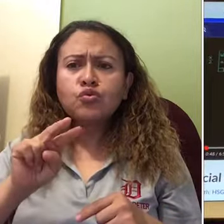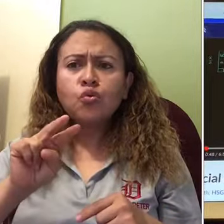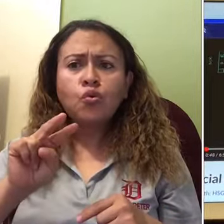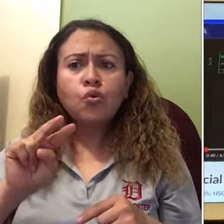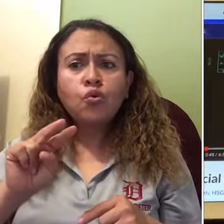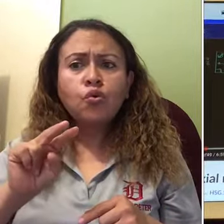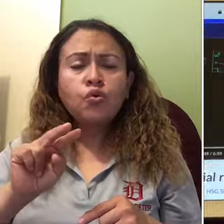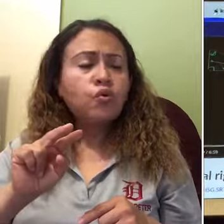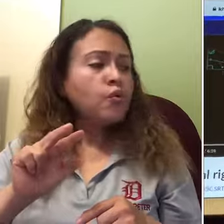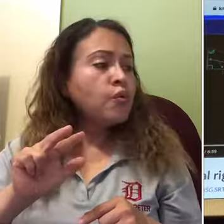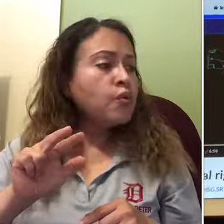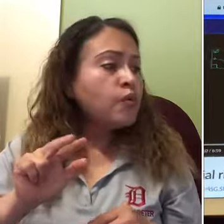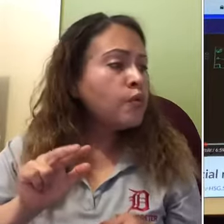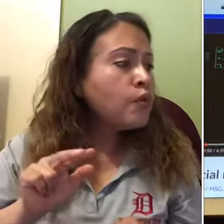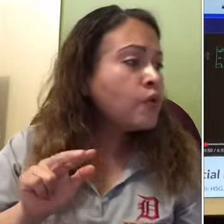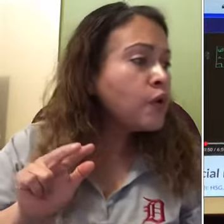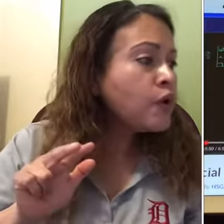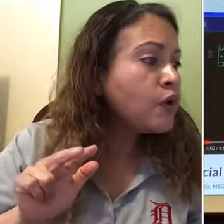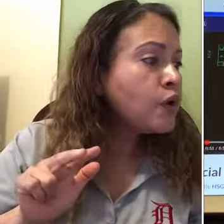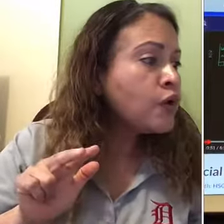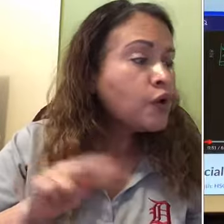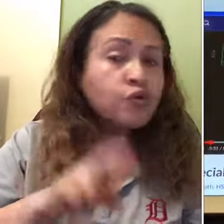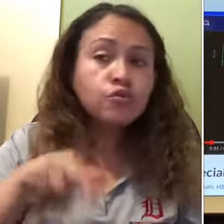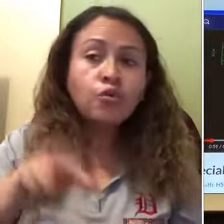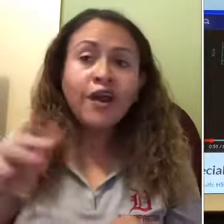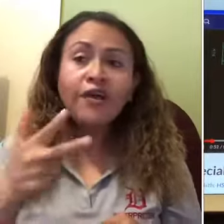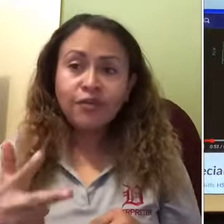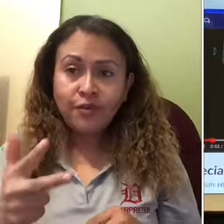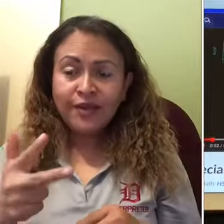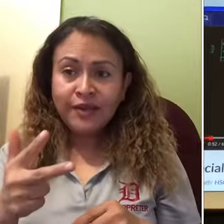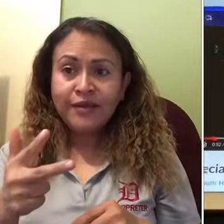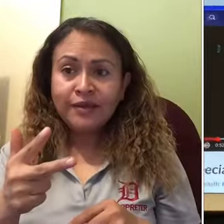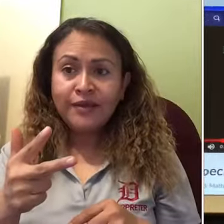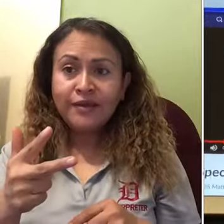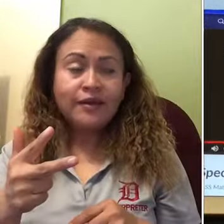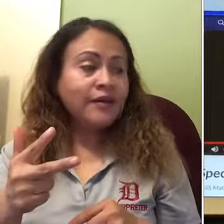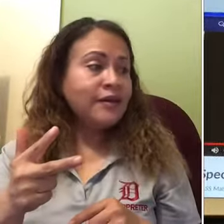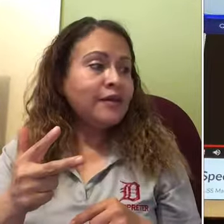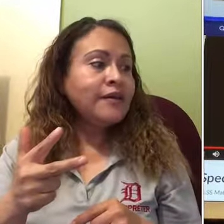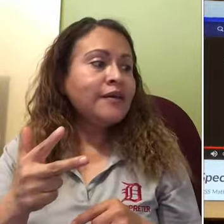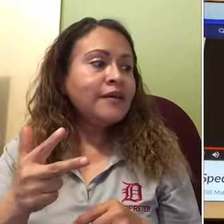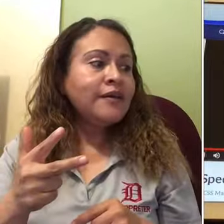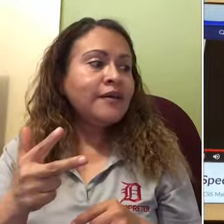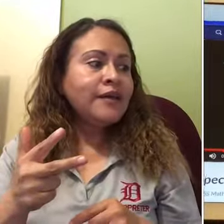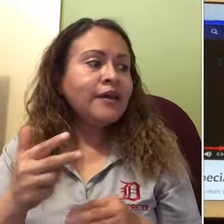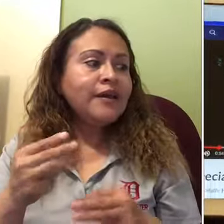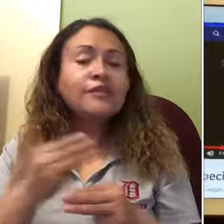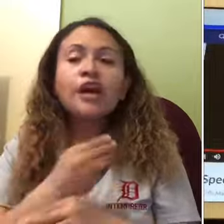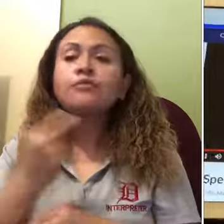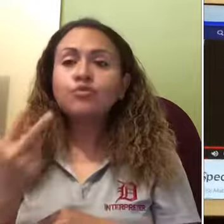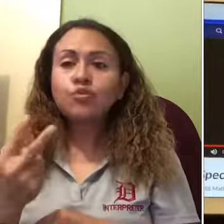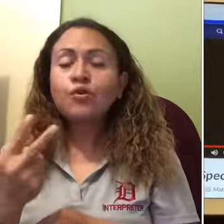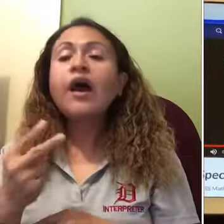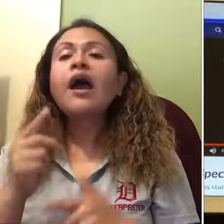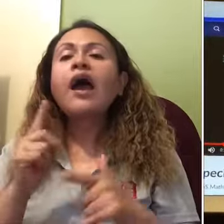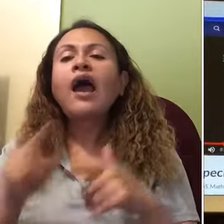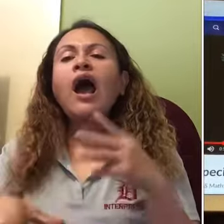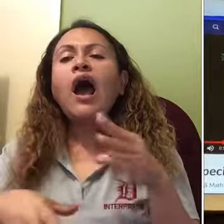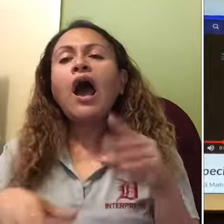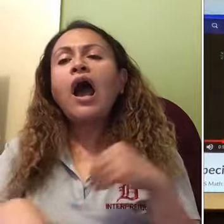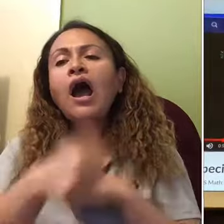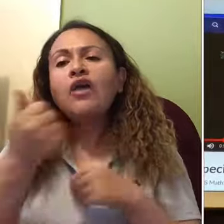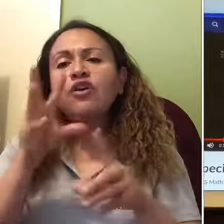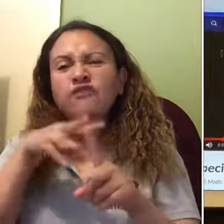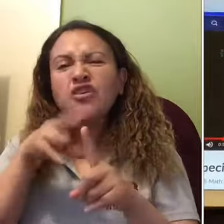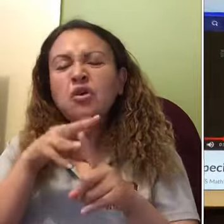So square root of 3 times x over 2. That's going to be its length. So that's what we're going to prove in this video. And in other videos, we're going to apply this. We're going to show that this is